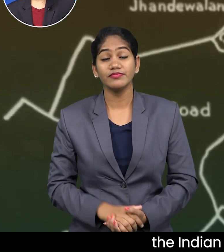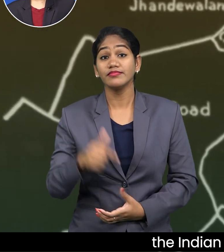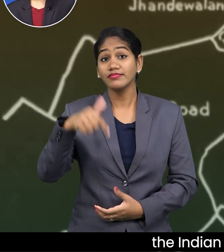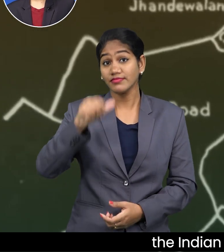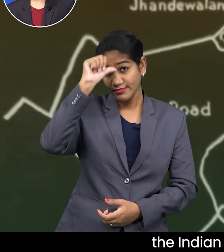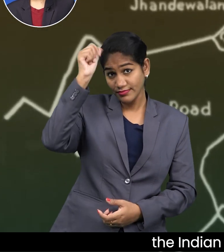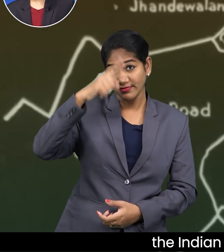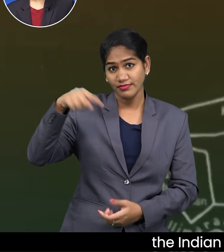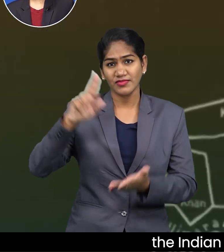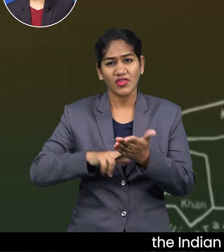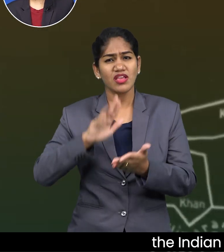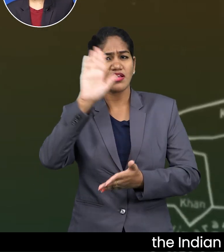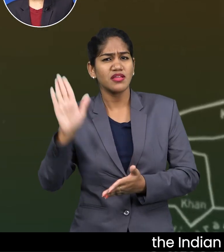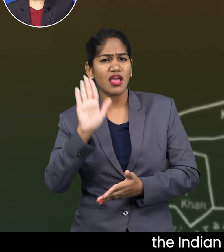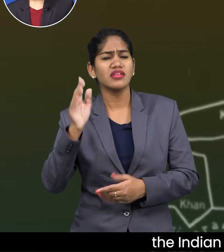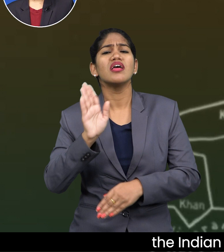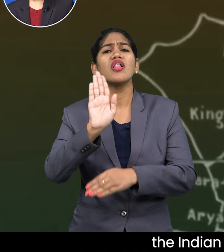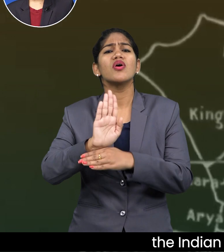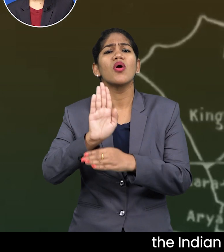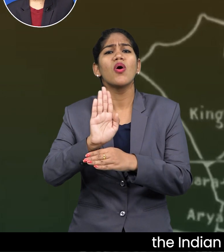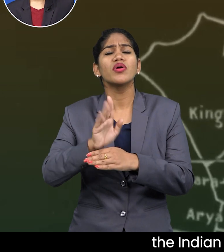The Indian National Congress won,